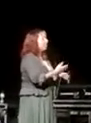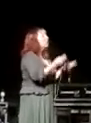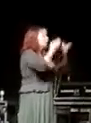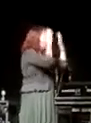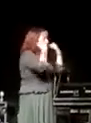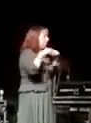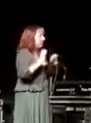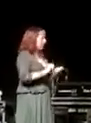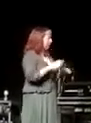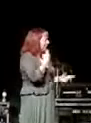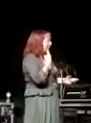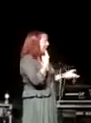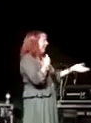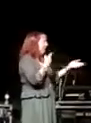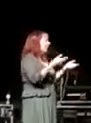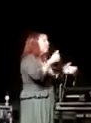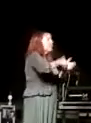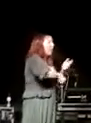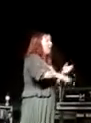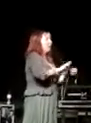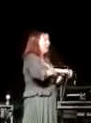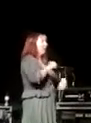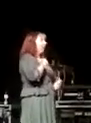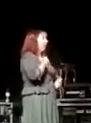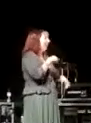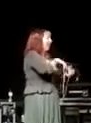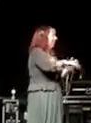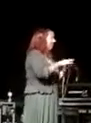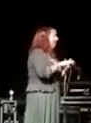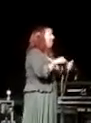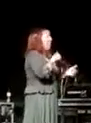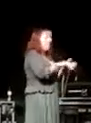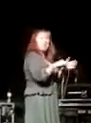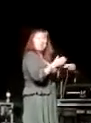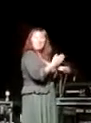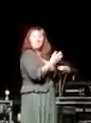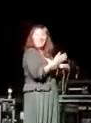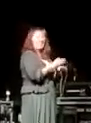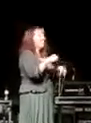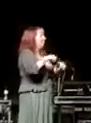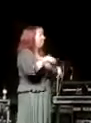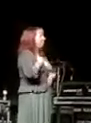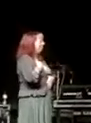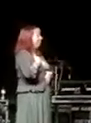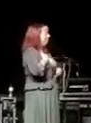judging today has started at 9 o'clock this morning, and it was hard work.